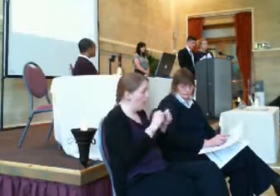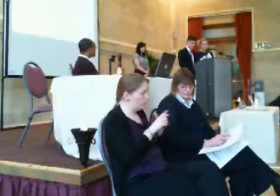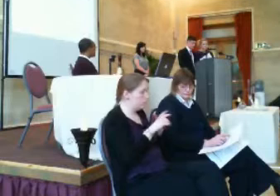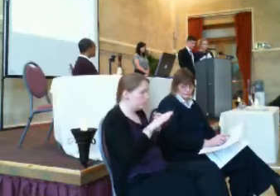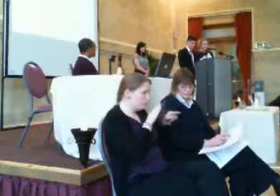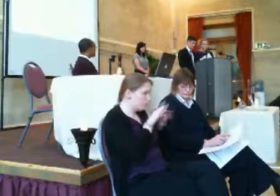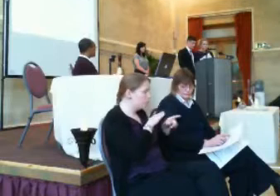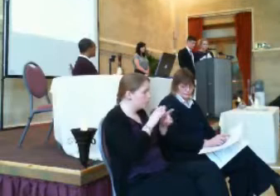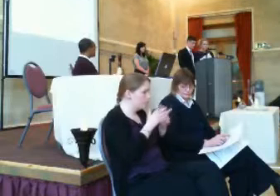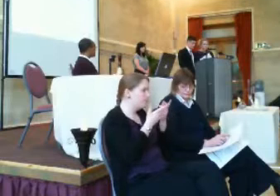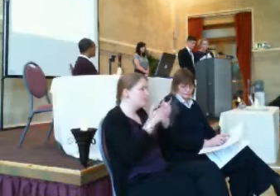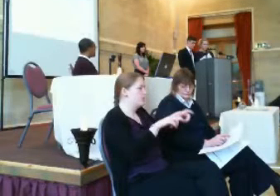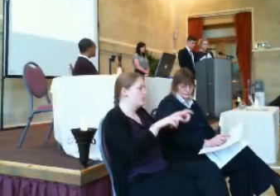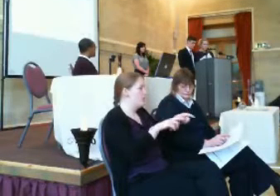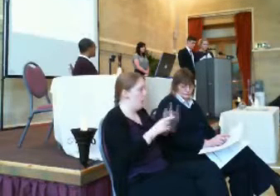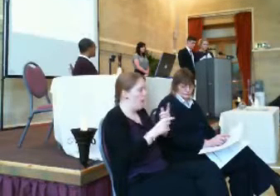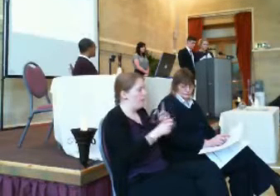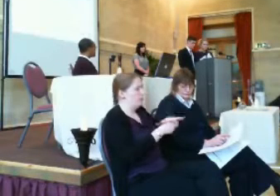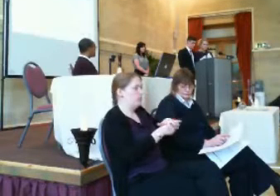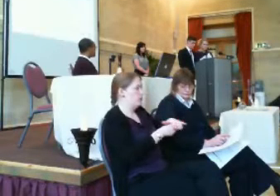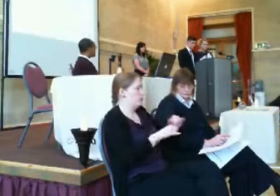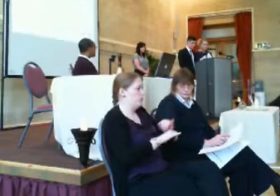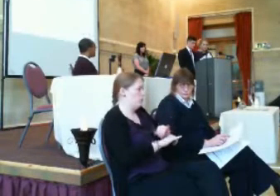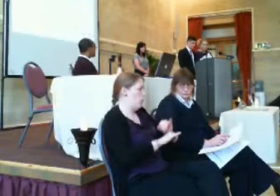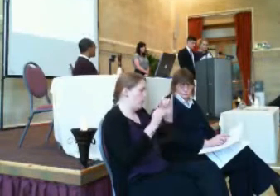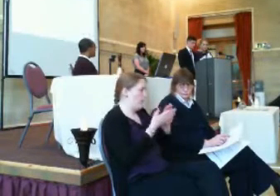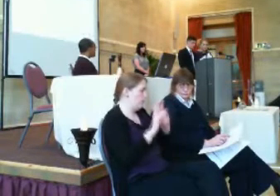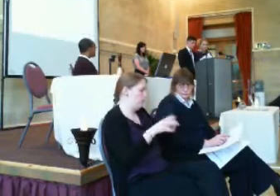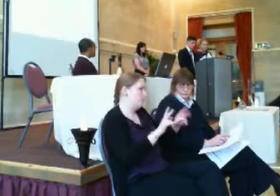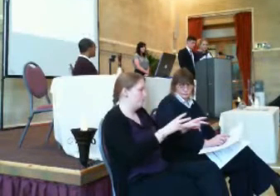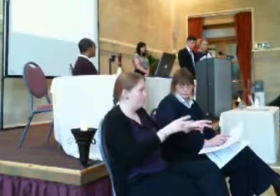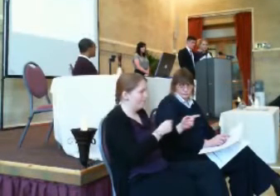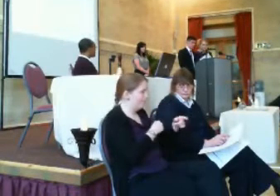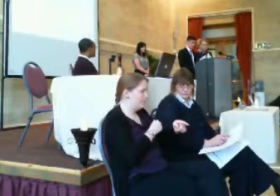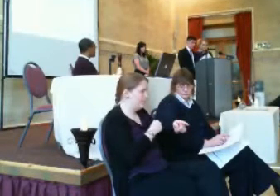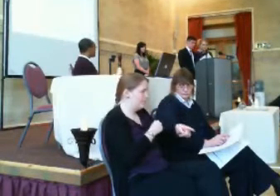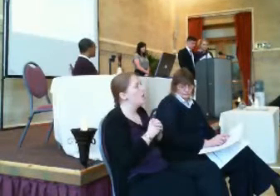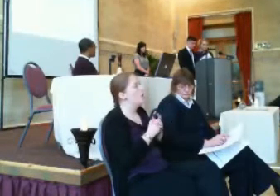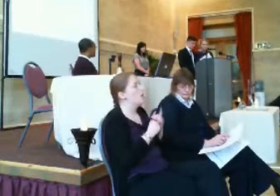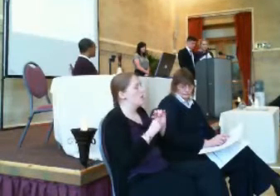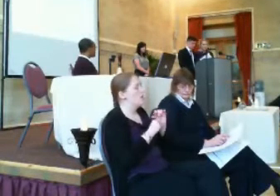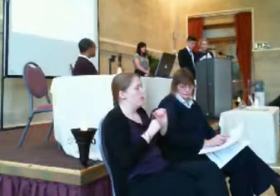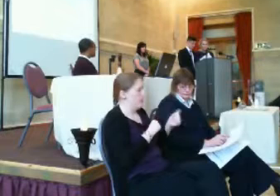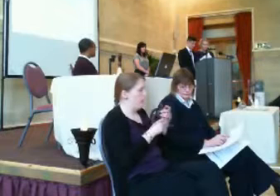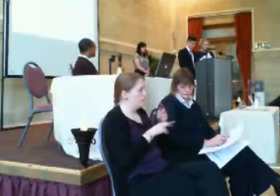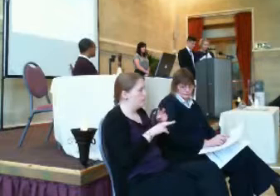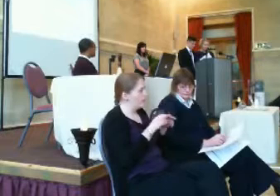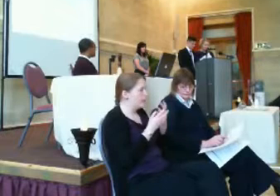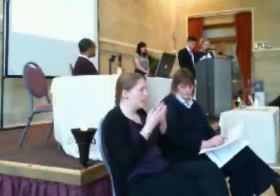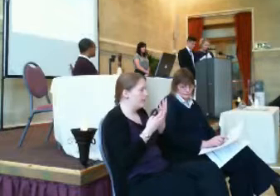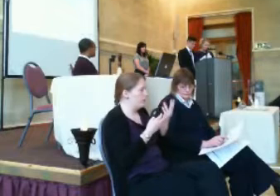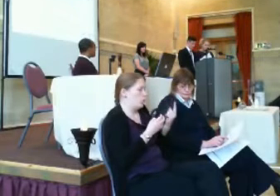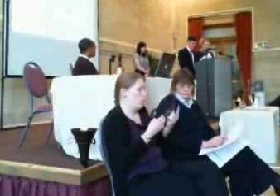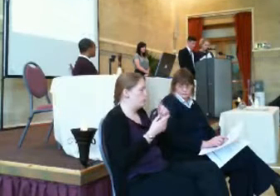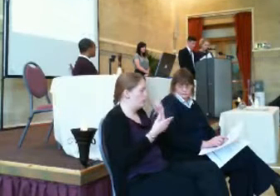hundreds. But after February 1941, Jews were forbidden to leave Reich. So they couldn't flee any